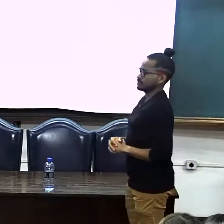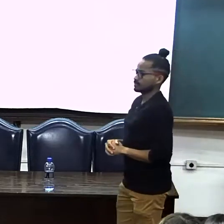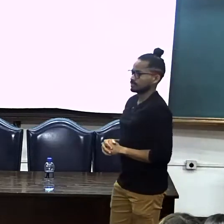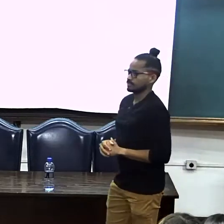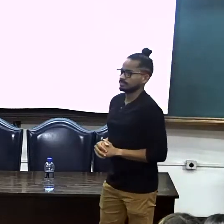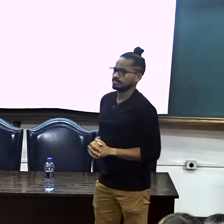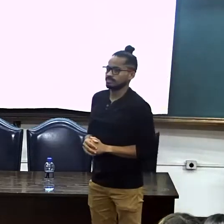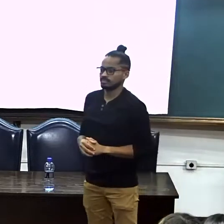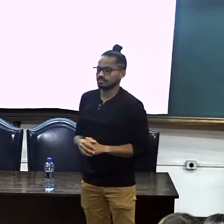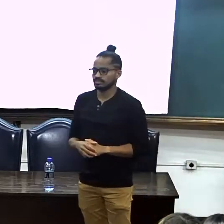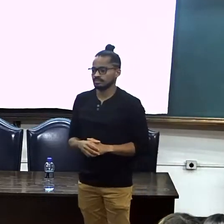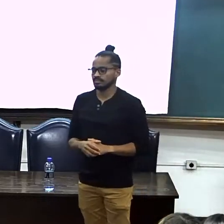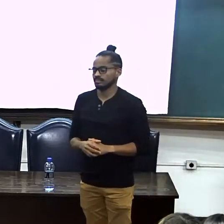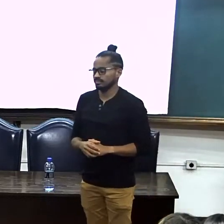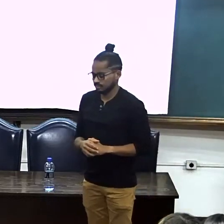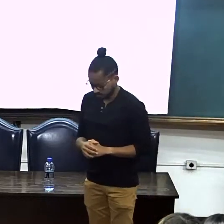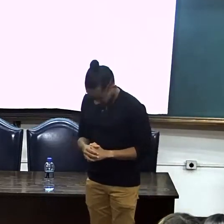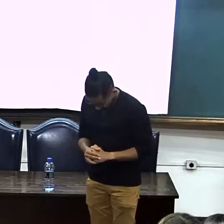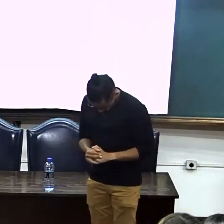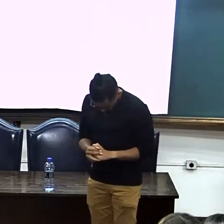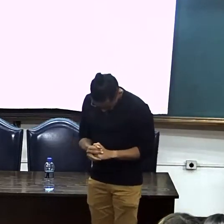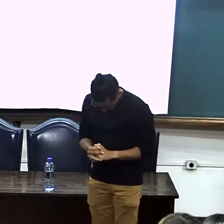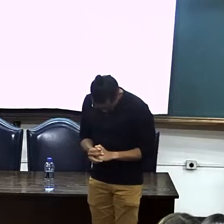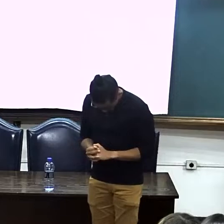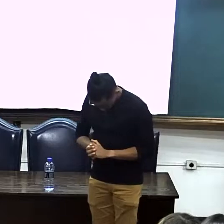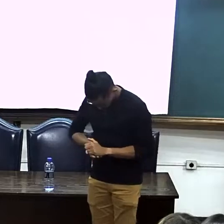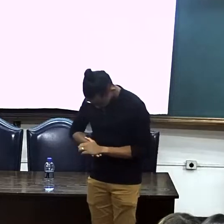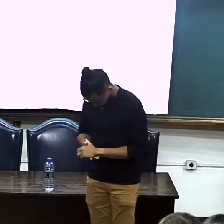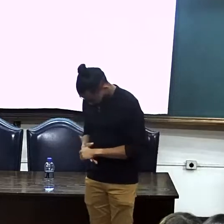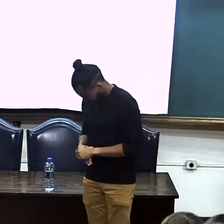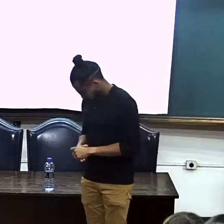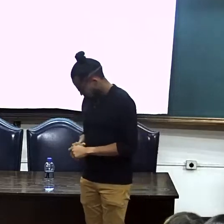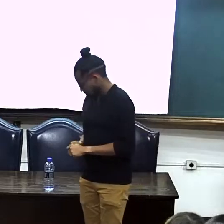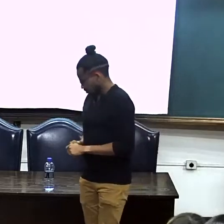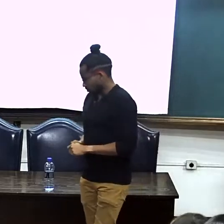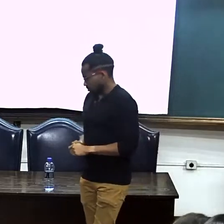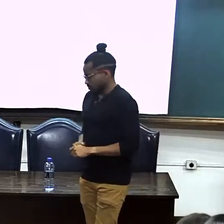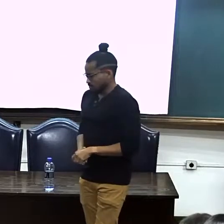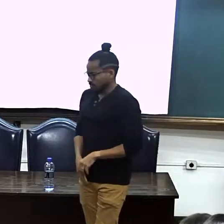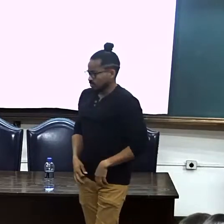Então, a gente tem ali, né, a